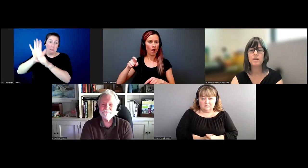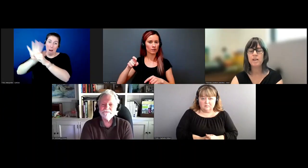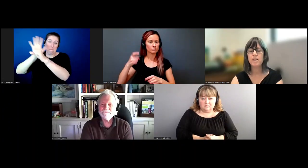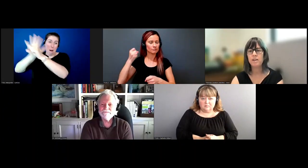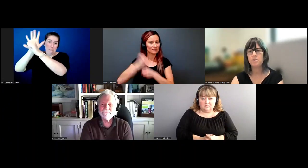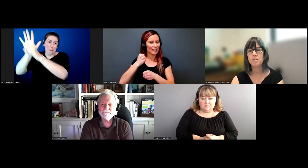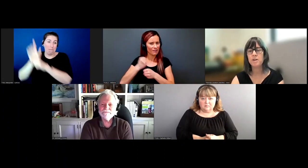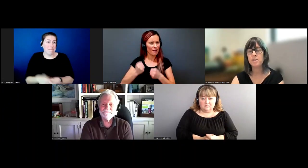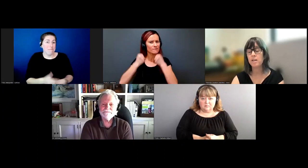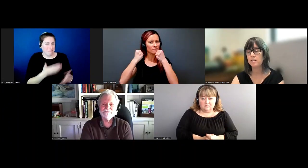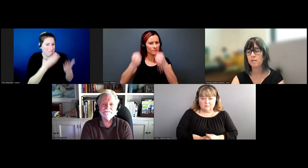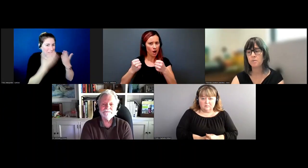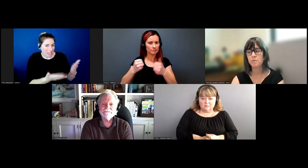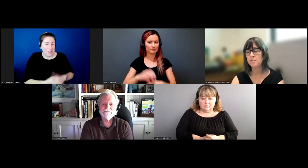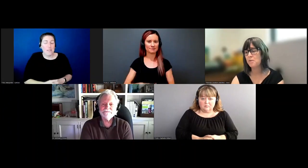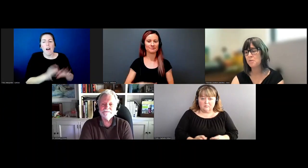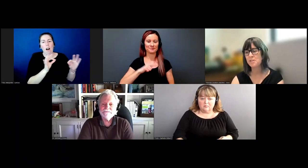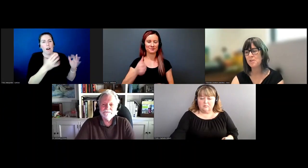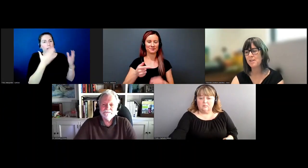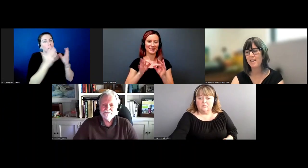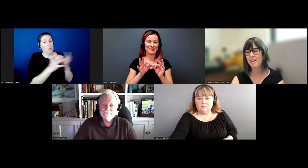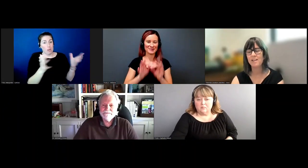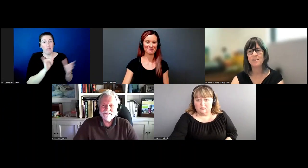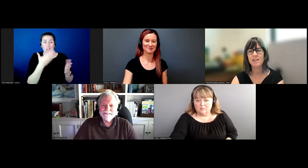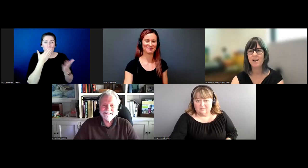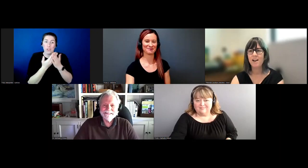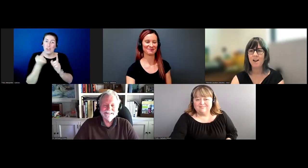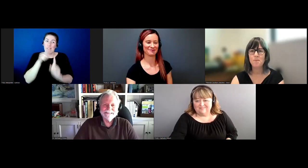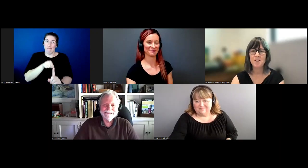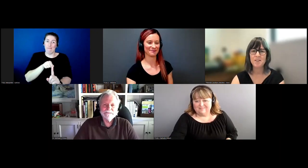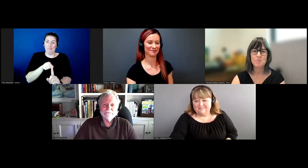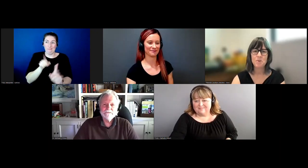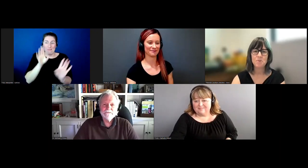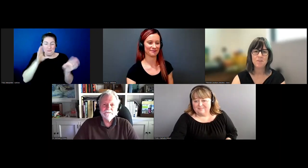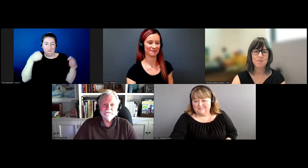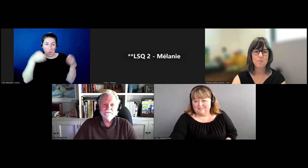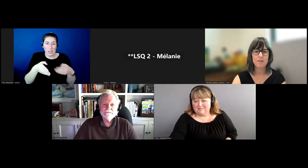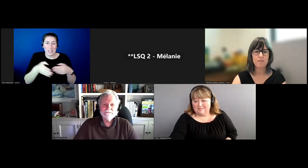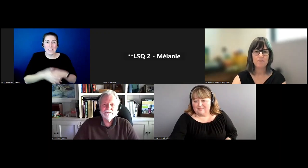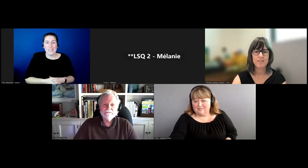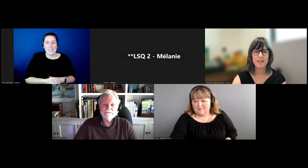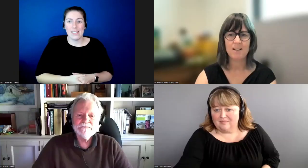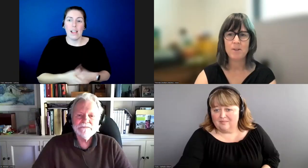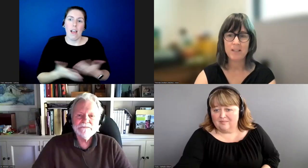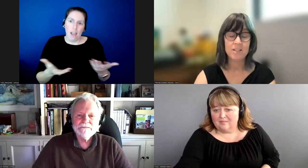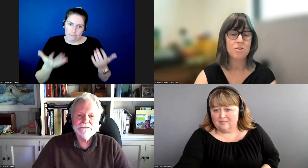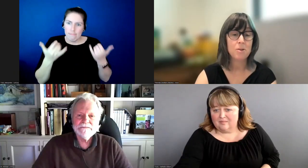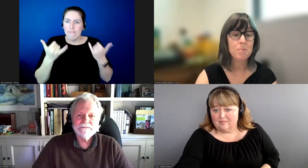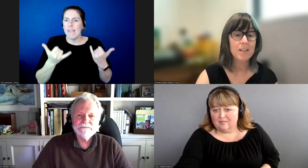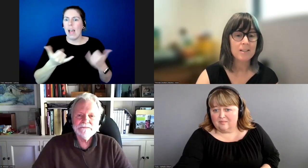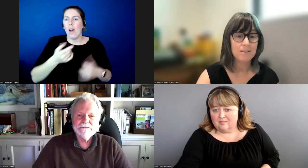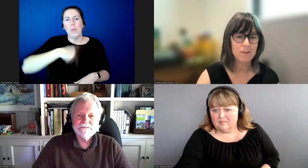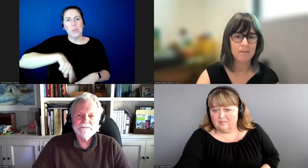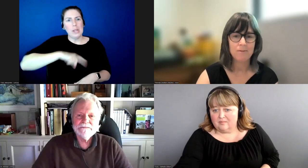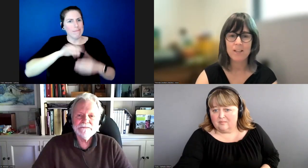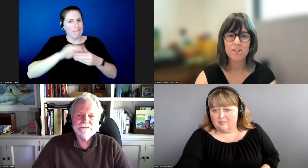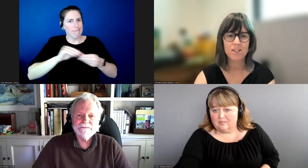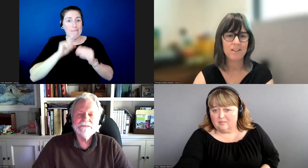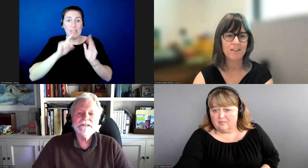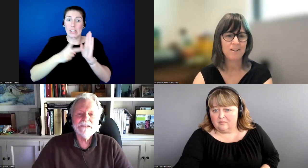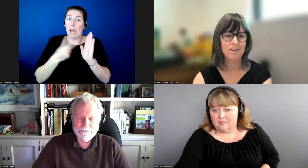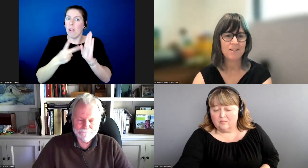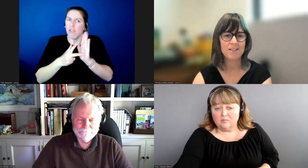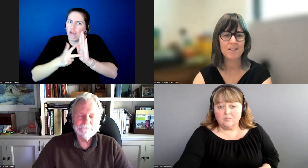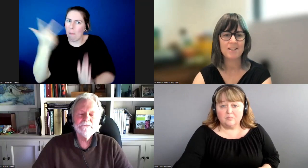Absolutely. Thank you so much. That is a good one to focus on. And I mean, at this point, we've been saying we need to triple it with inflation